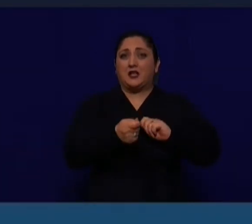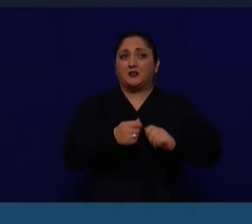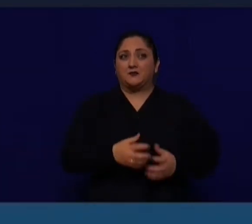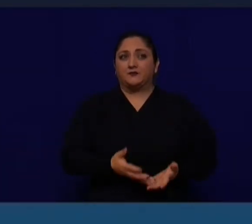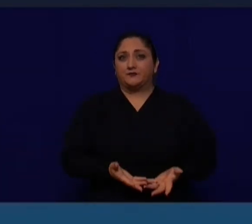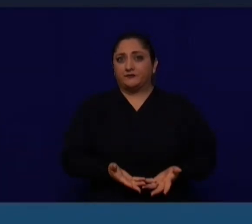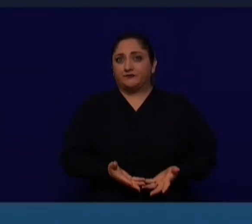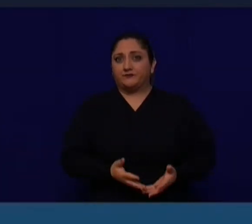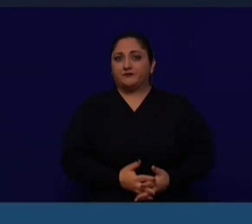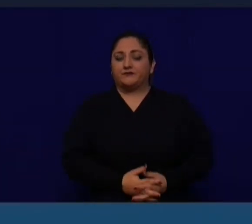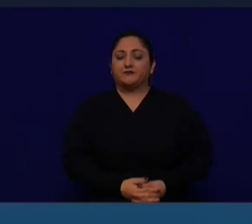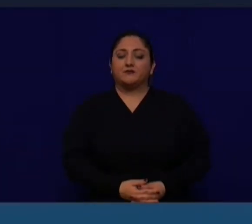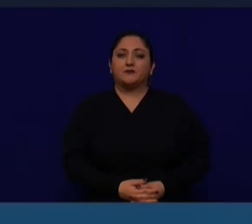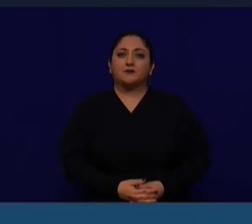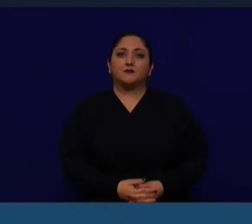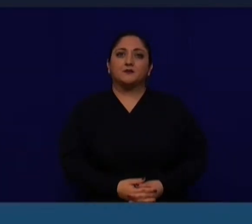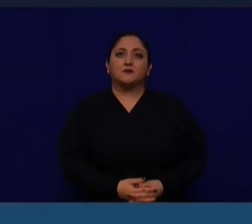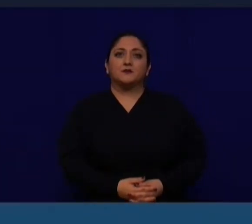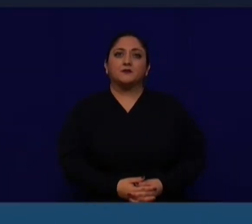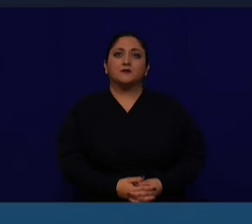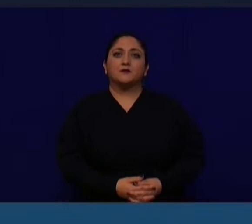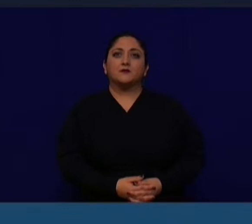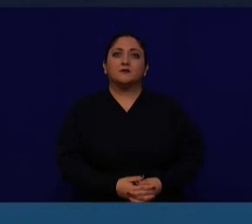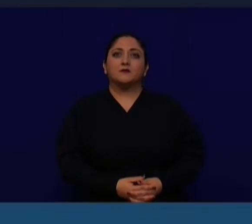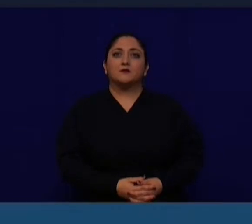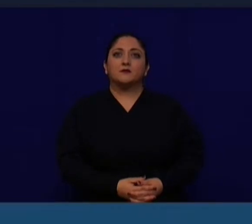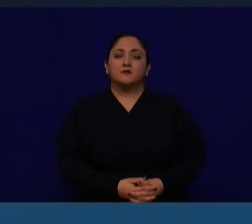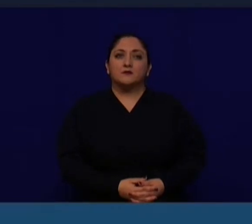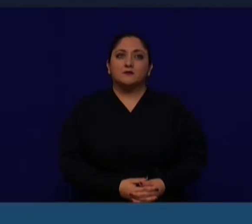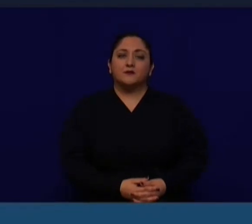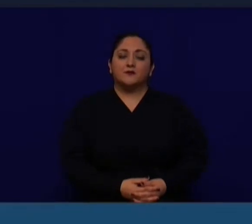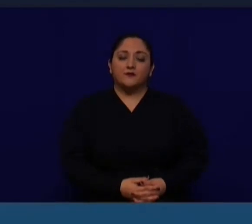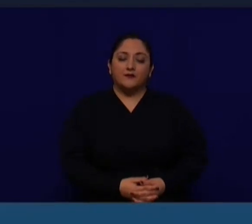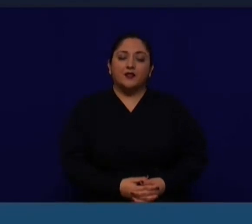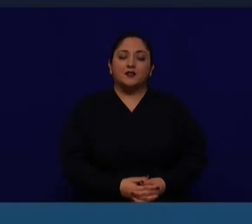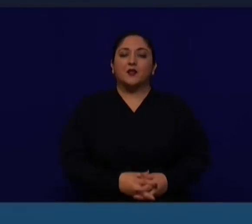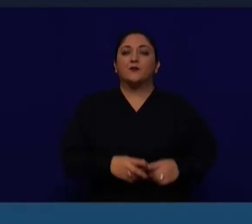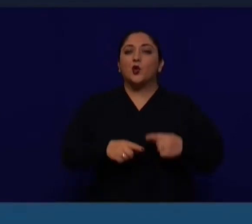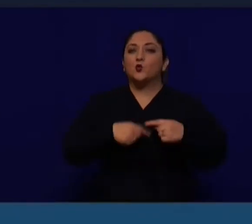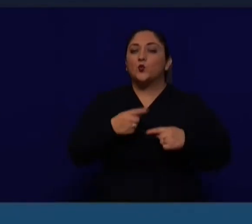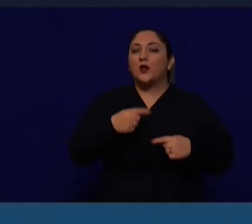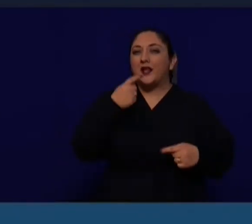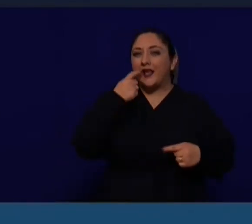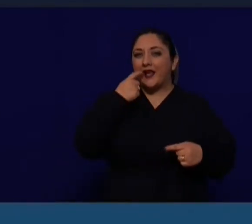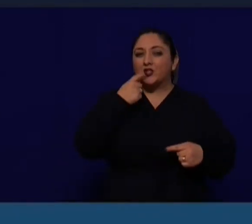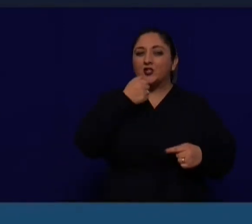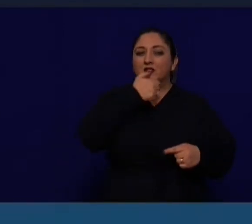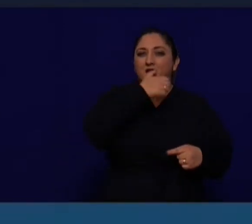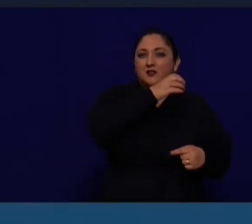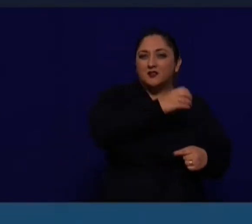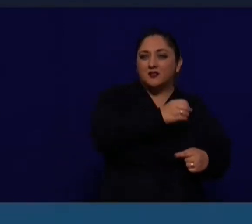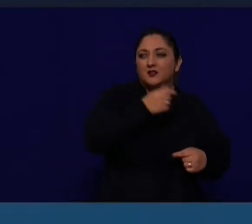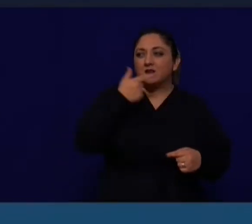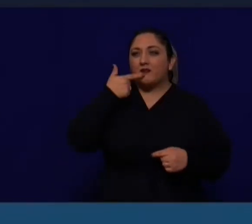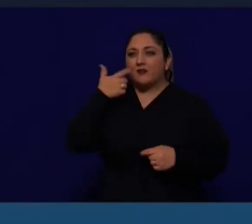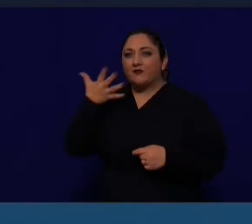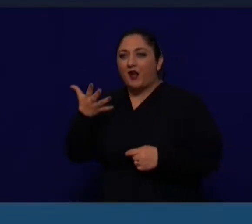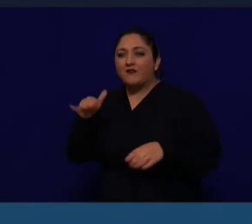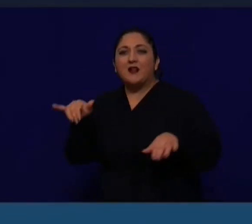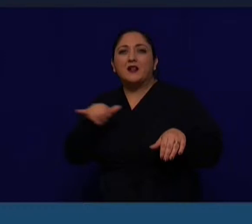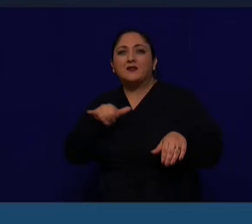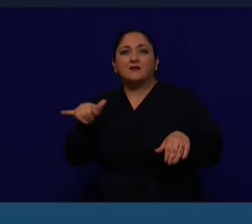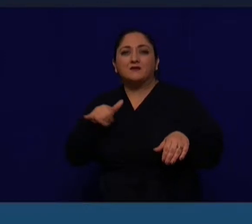Din mistoqsija importanti ħafna li staqsejt inti fuq l-etajiet u kif ikunu qegħdin jitqallaqmu għaliex ġieli kellna nies li